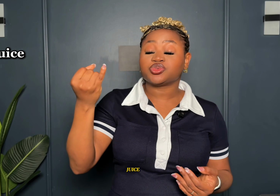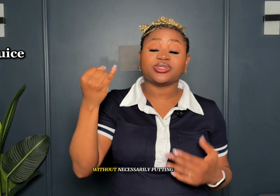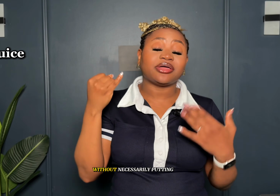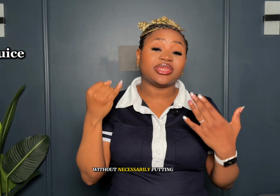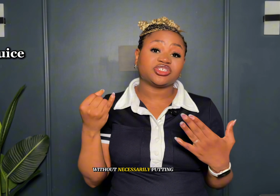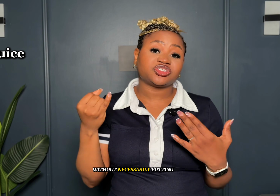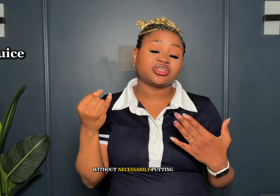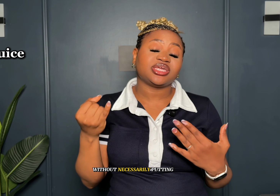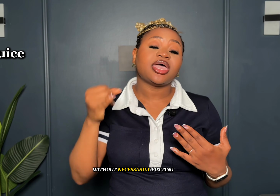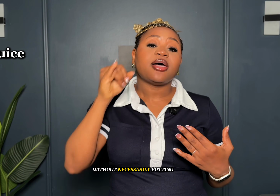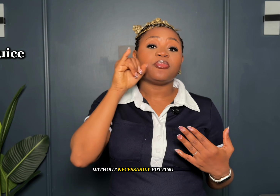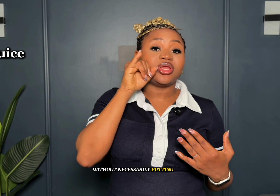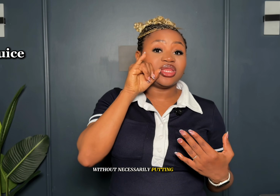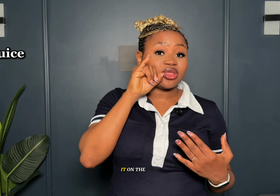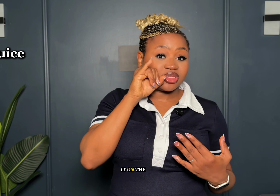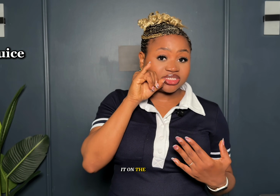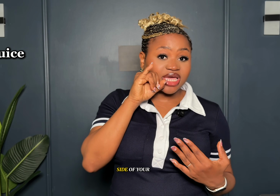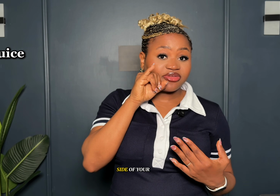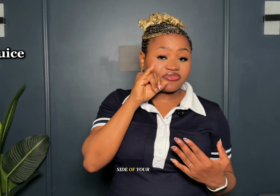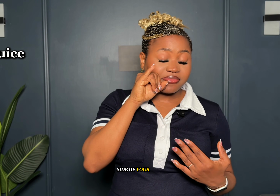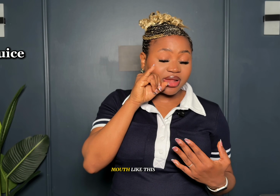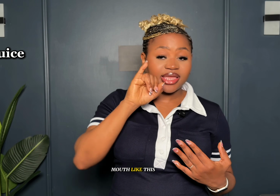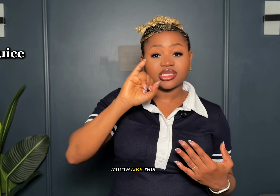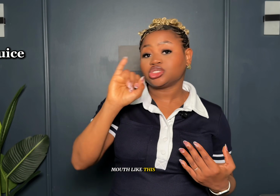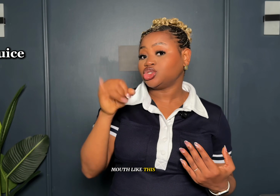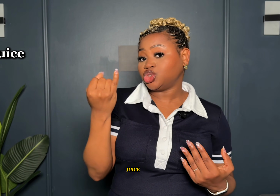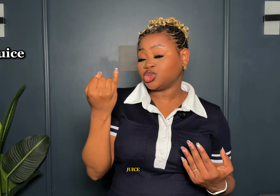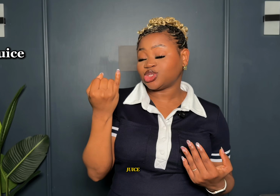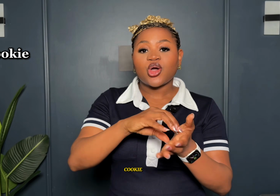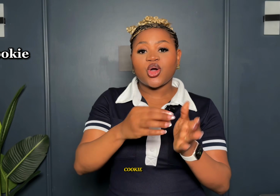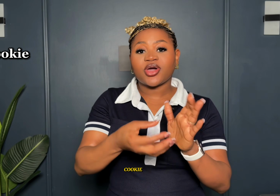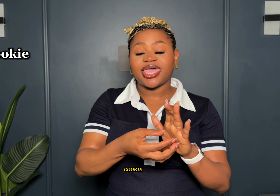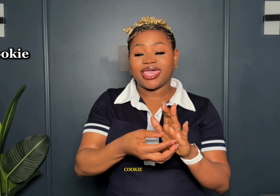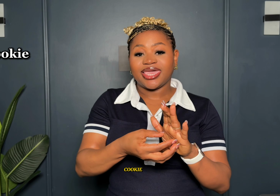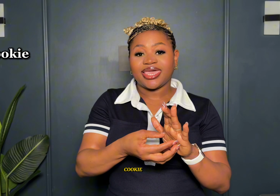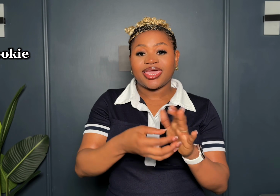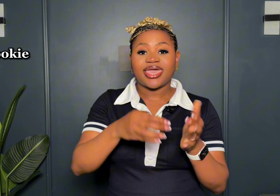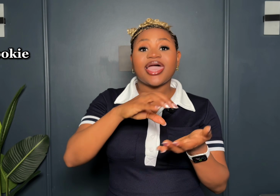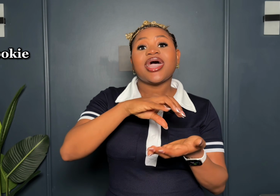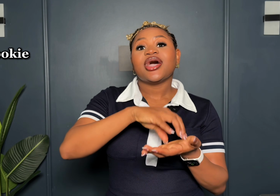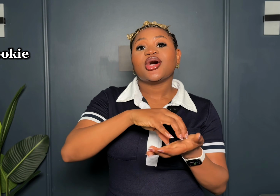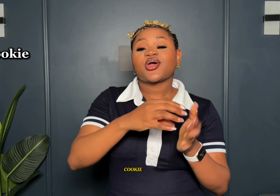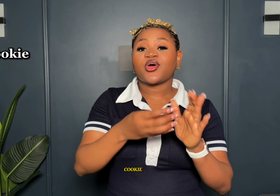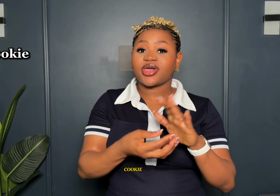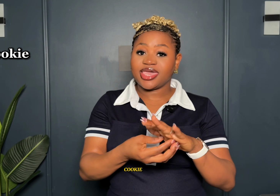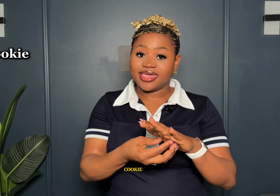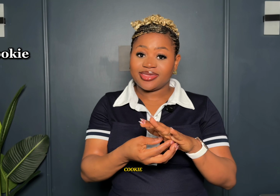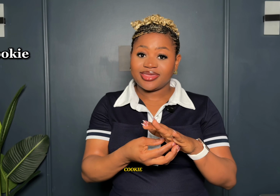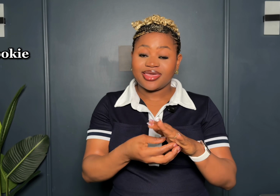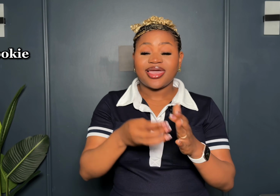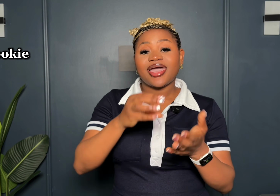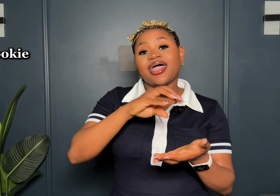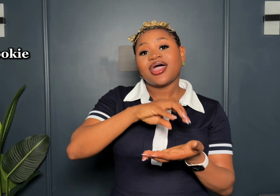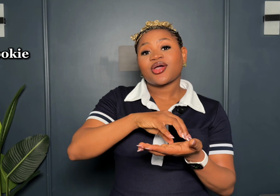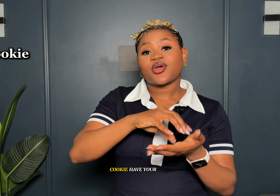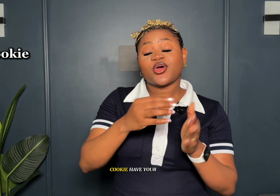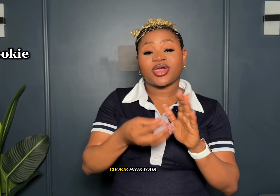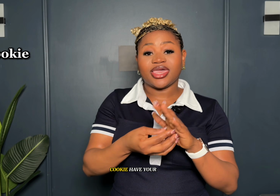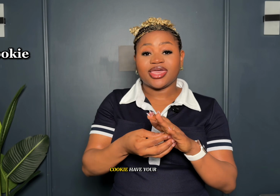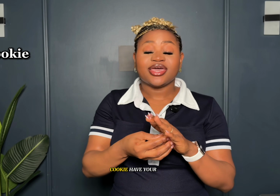without necessarily putting it on the side of your mouth like this, juice. Cookie, cookie, cookie. Have